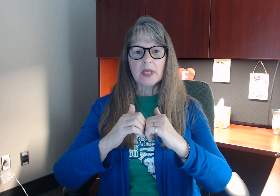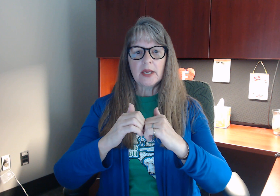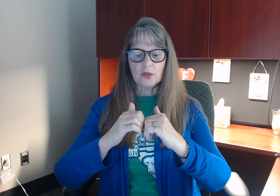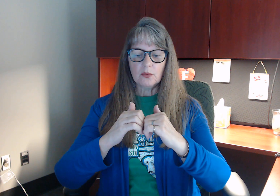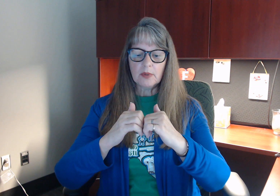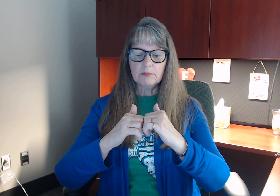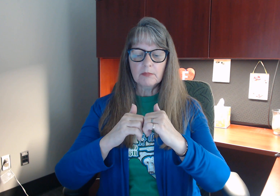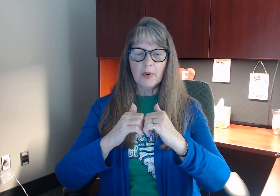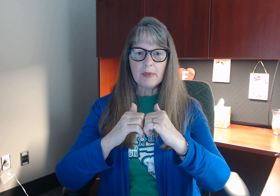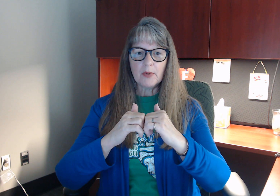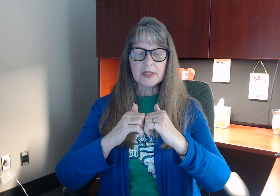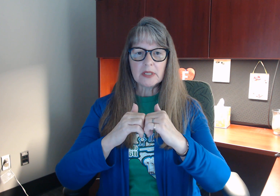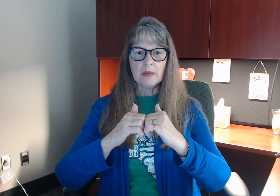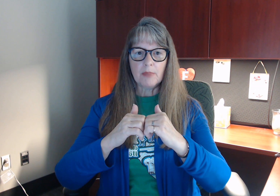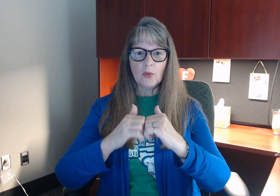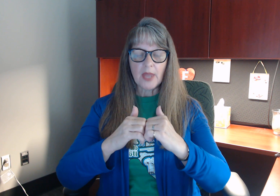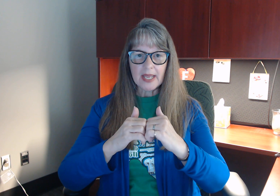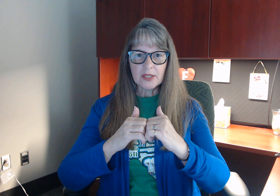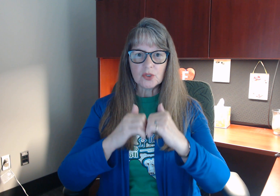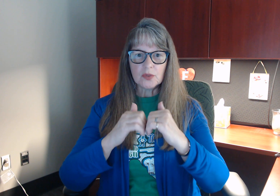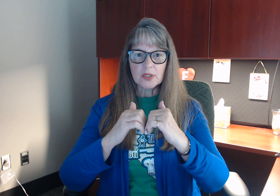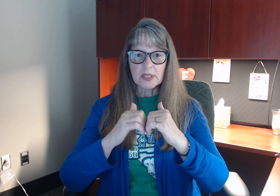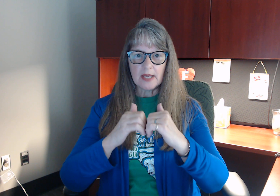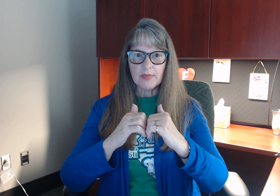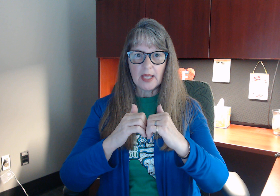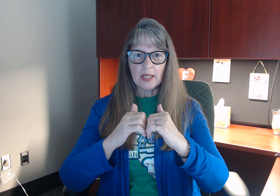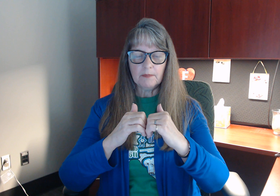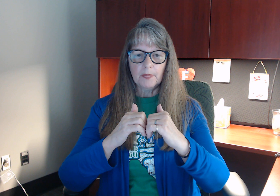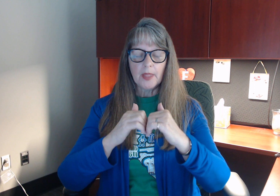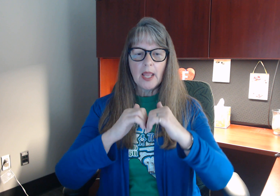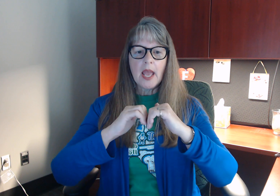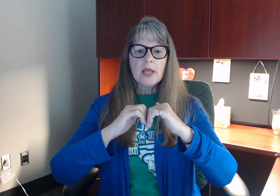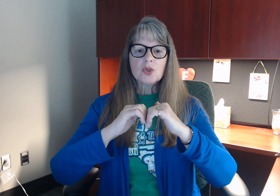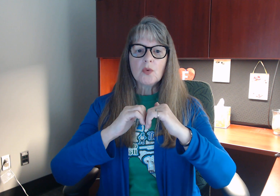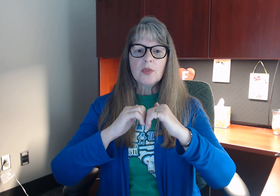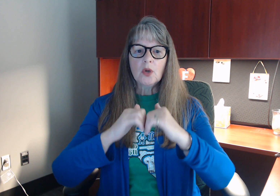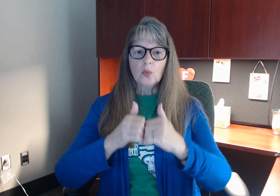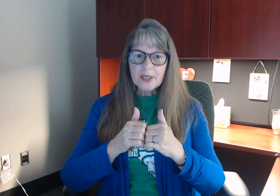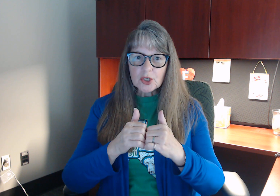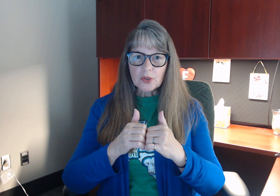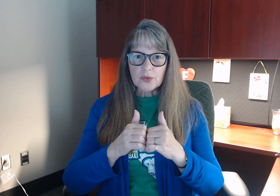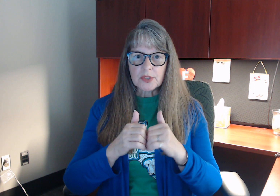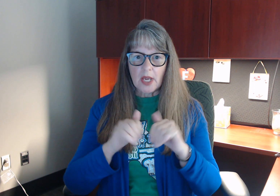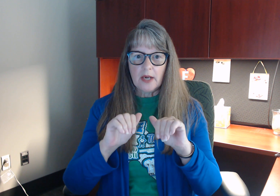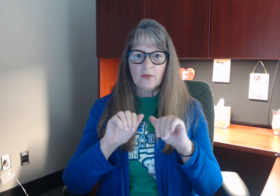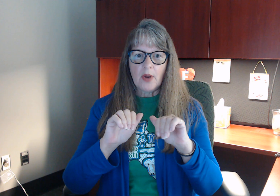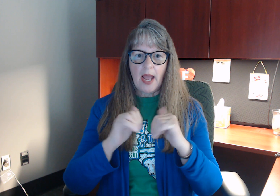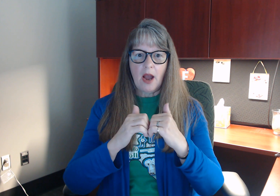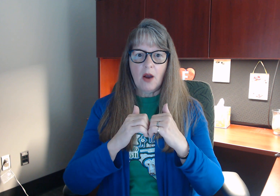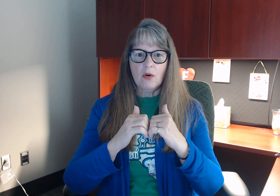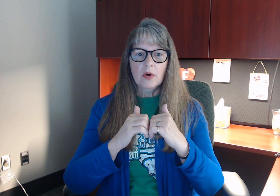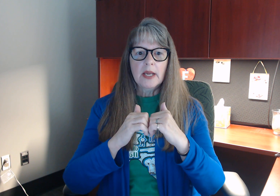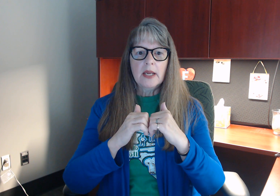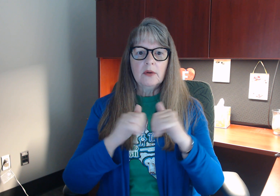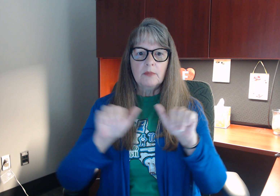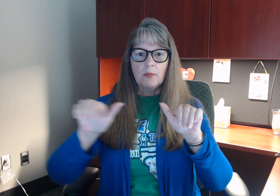So remember I said that both hands do the same thing. So the original sign for how, remember we